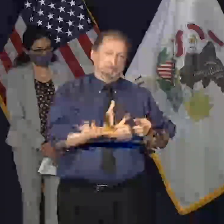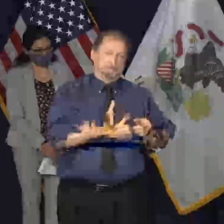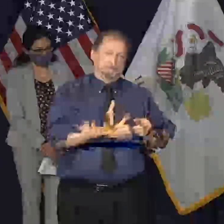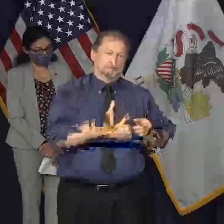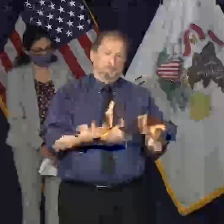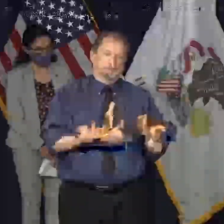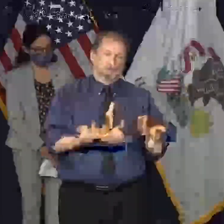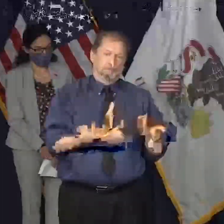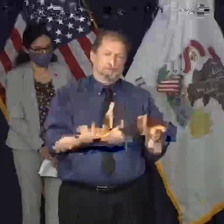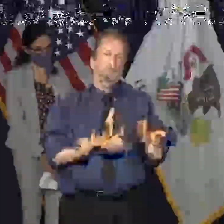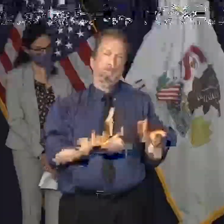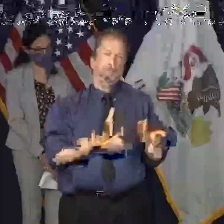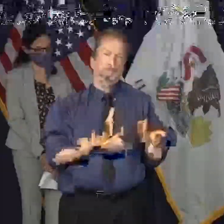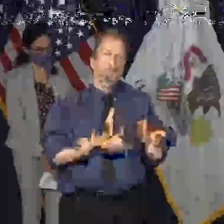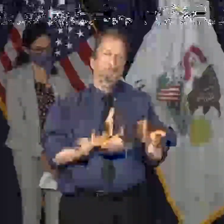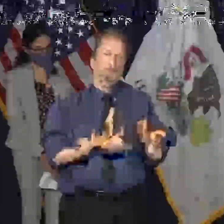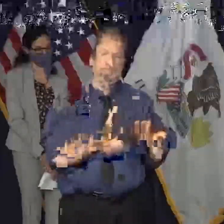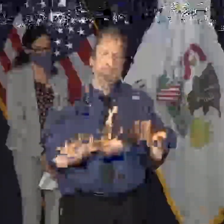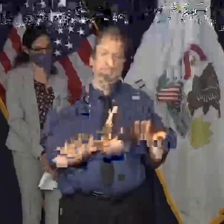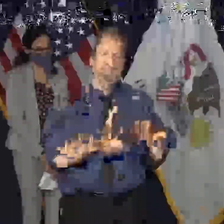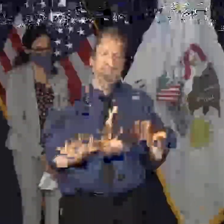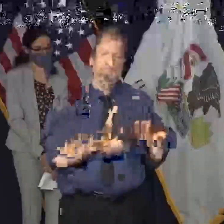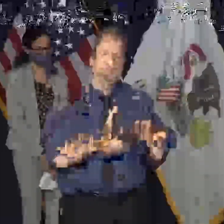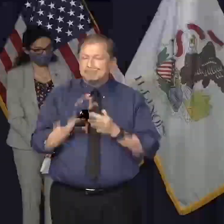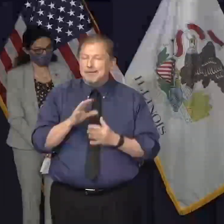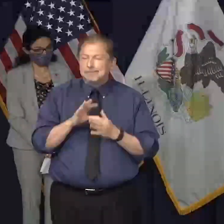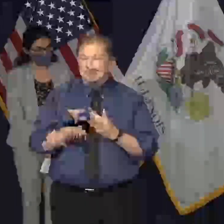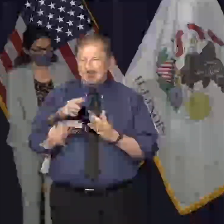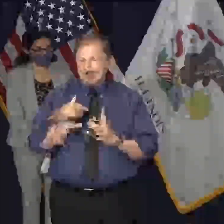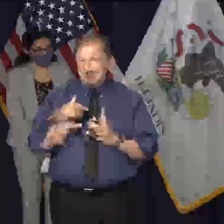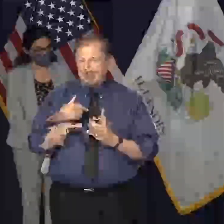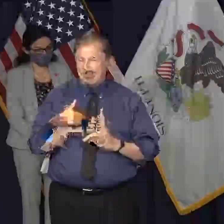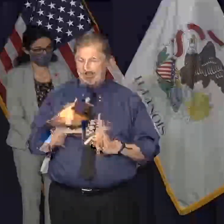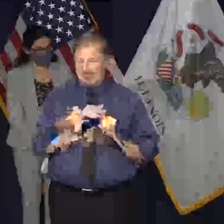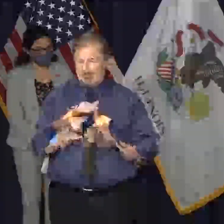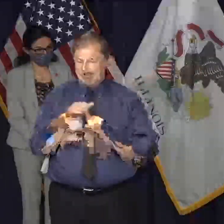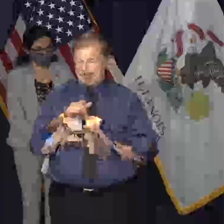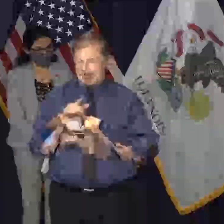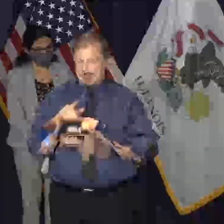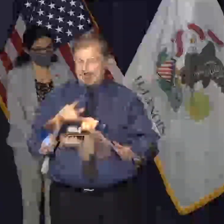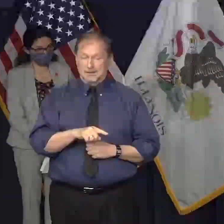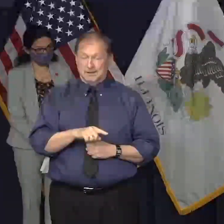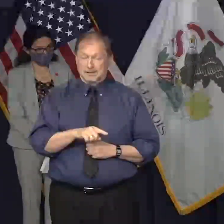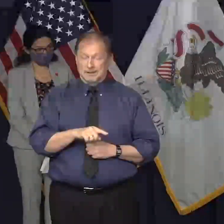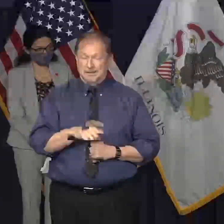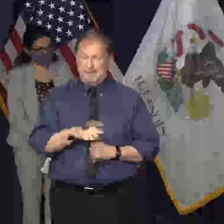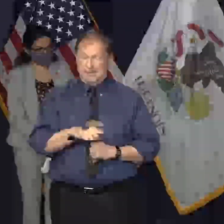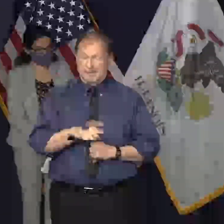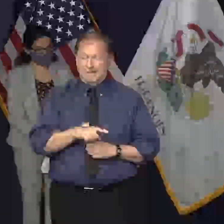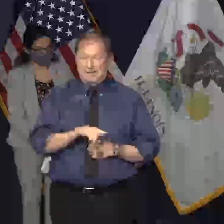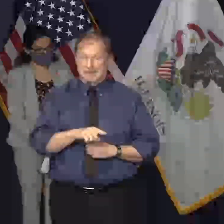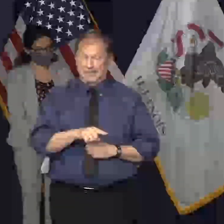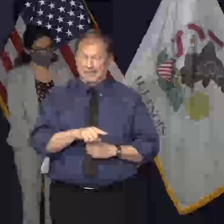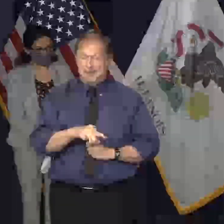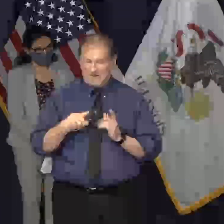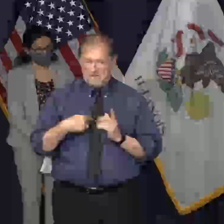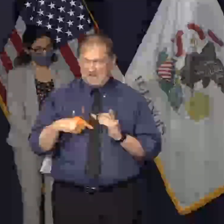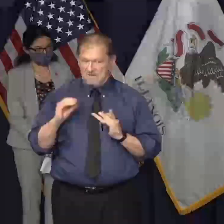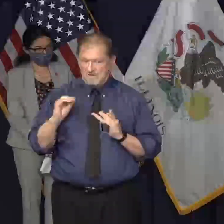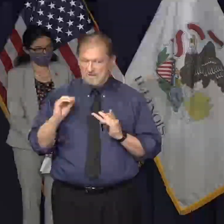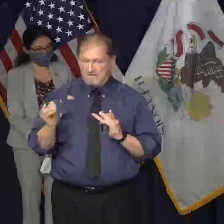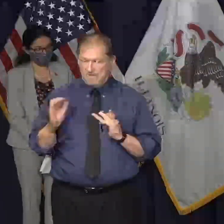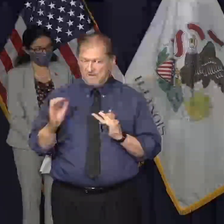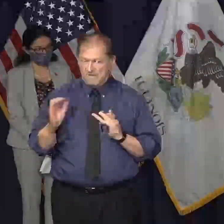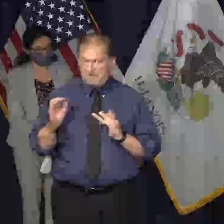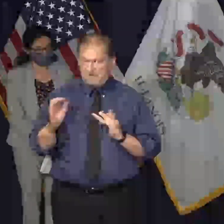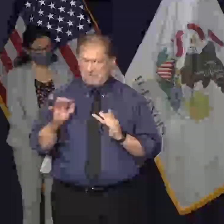this yesterday, but I want to assure everyone that regardless of the ability to pay, not having insurance, or